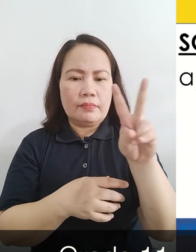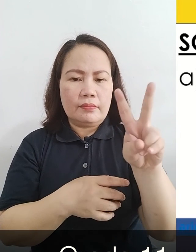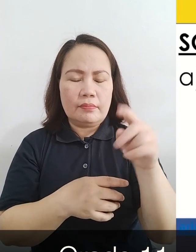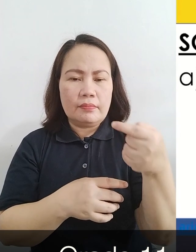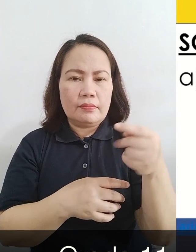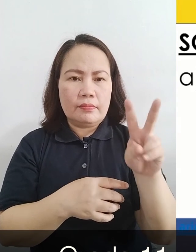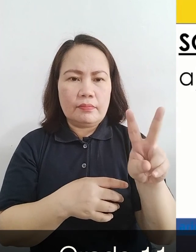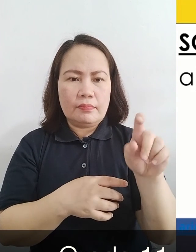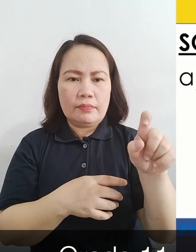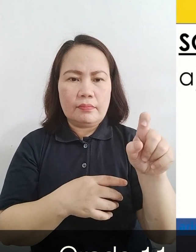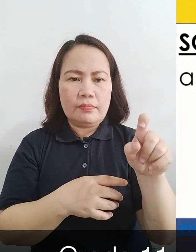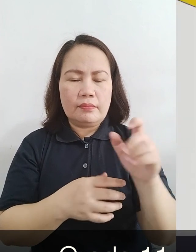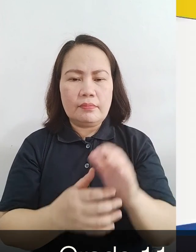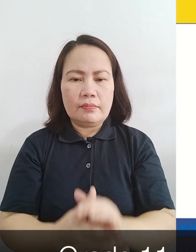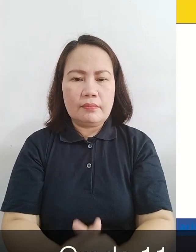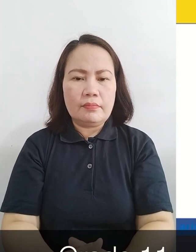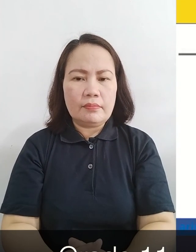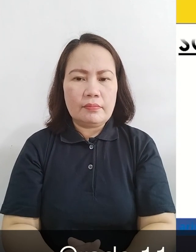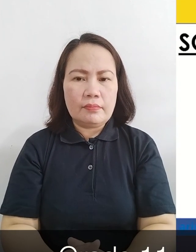minus 2x.